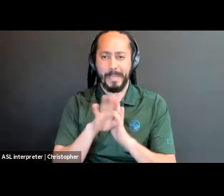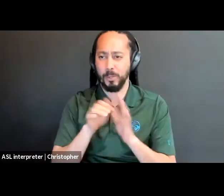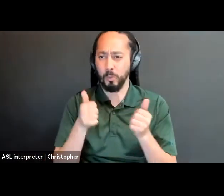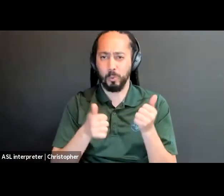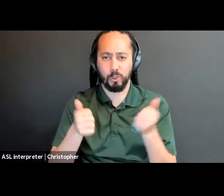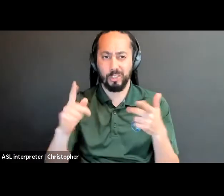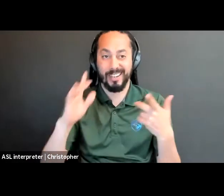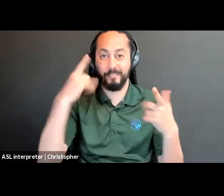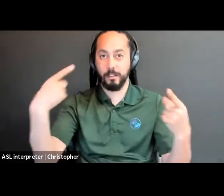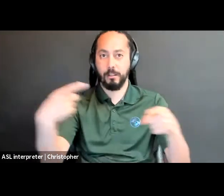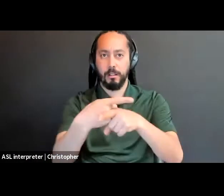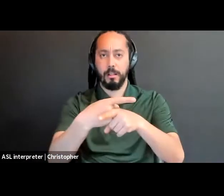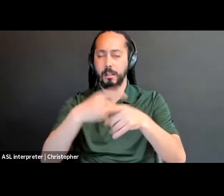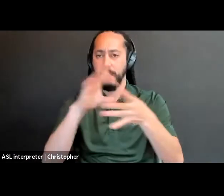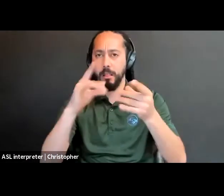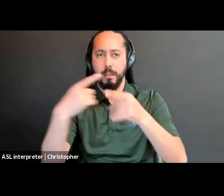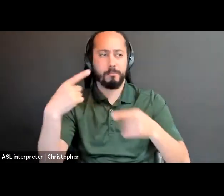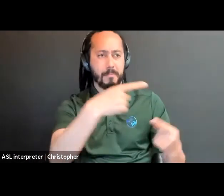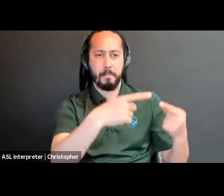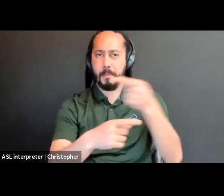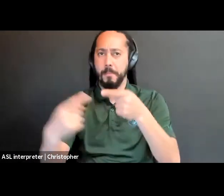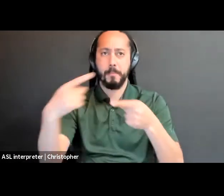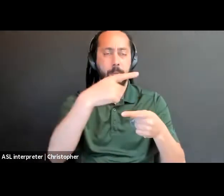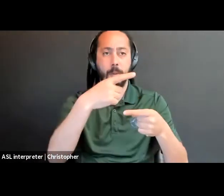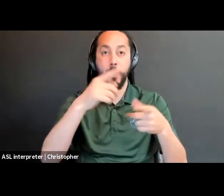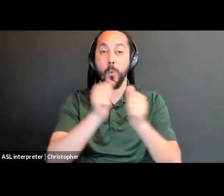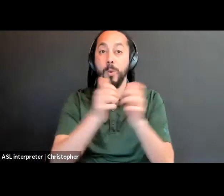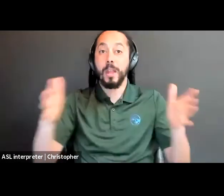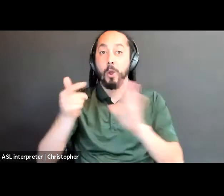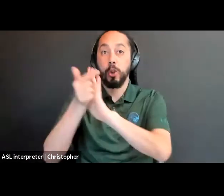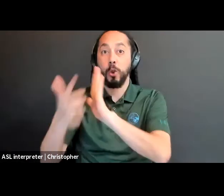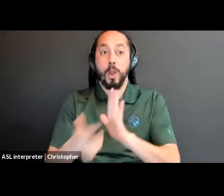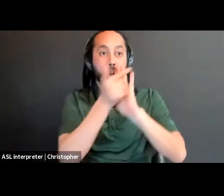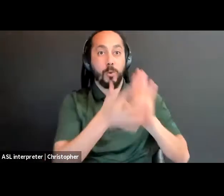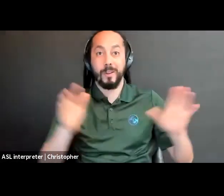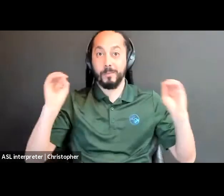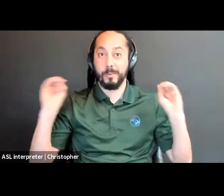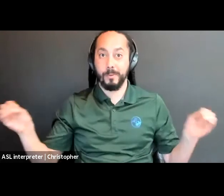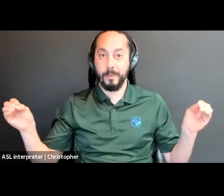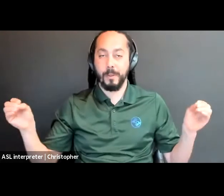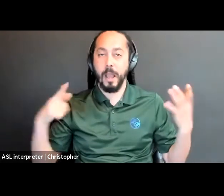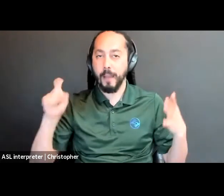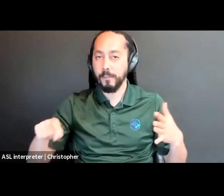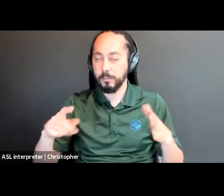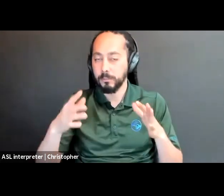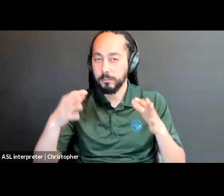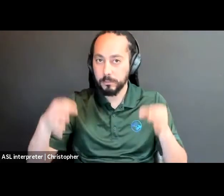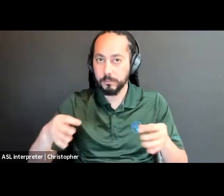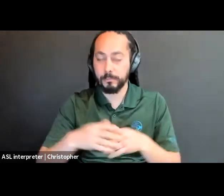conflicting allegations, often without the representation of the parties. We know that there are crowded court